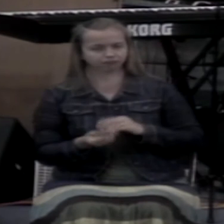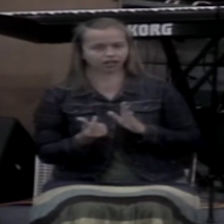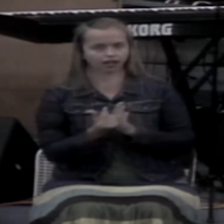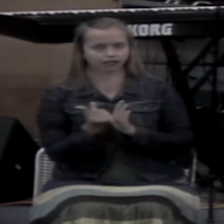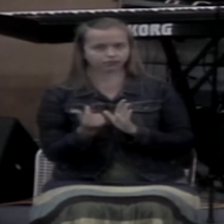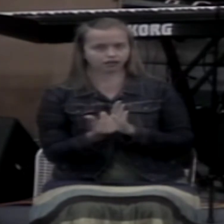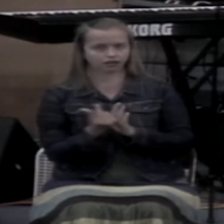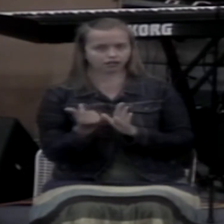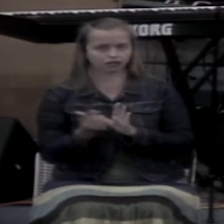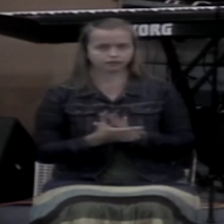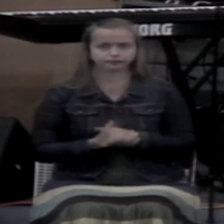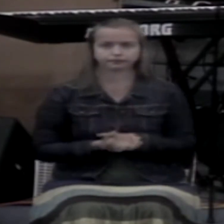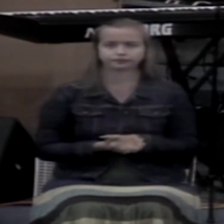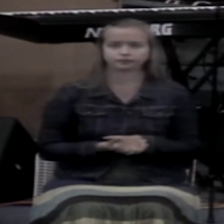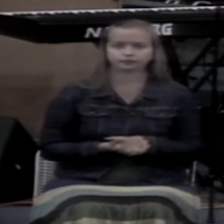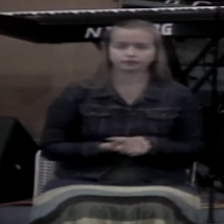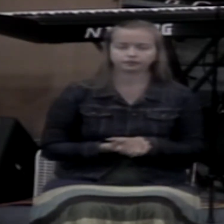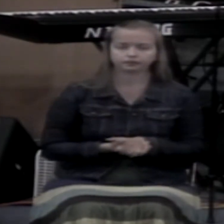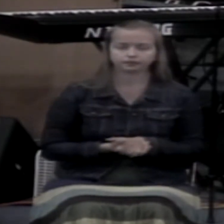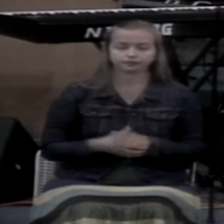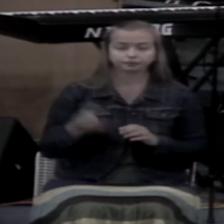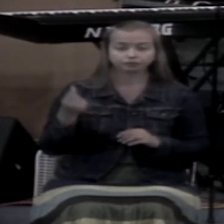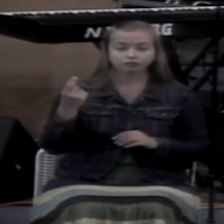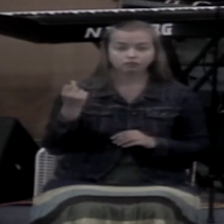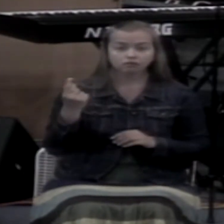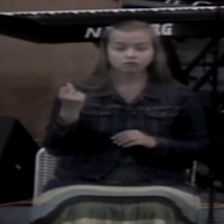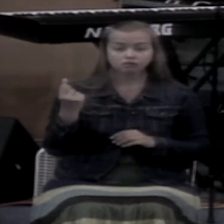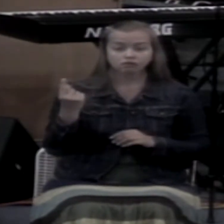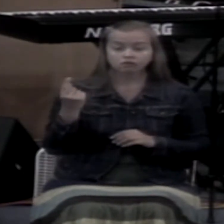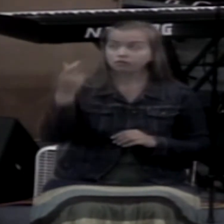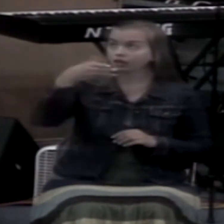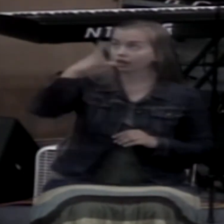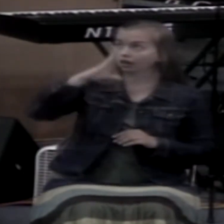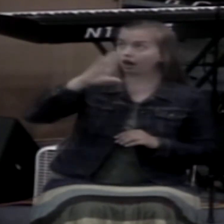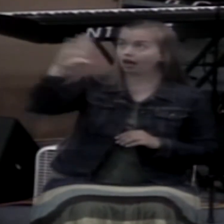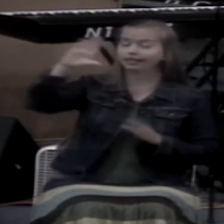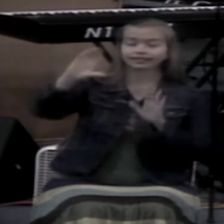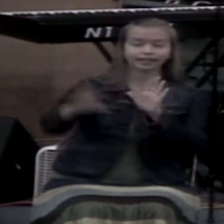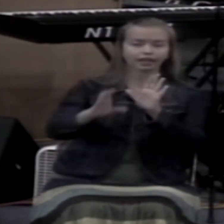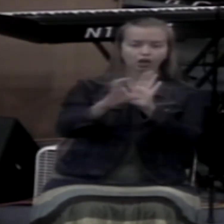are. Now, the fruit of the Spirit